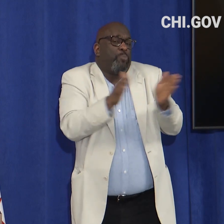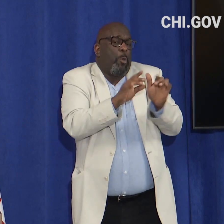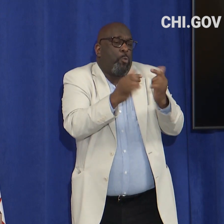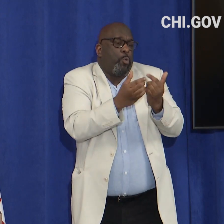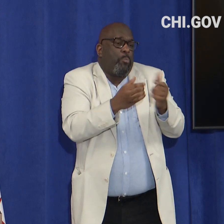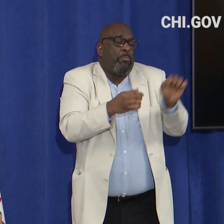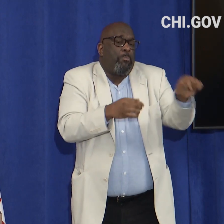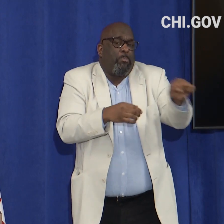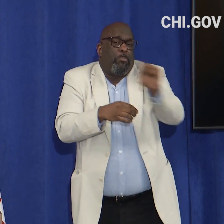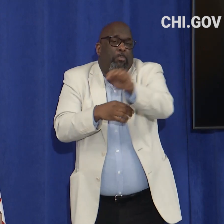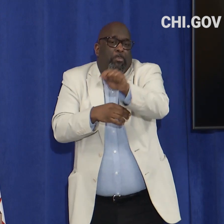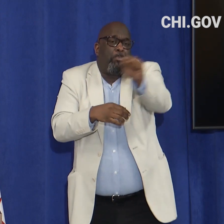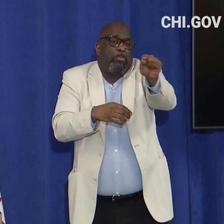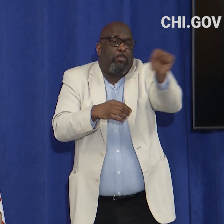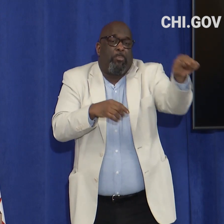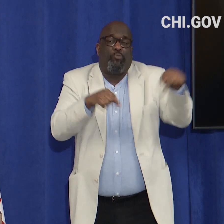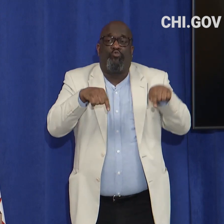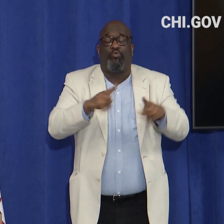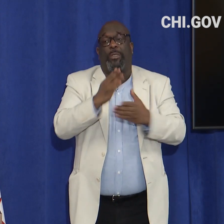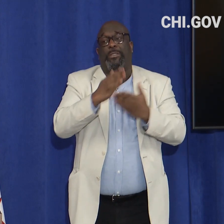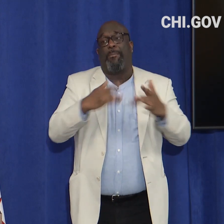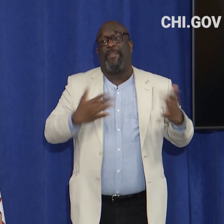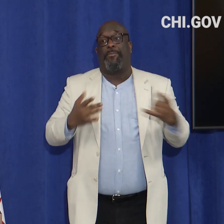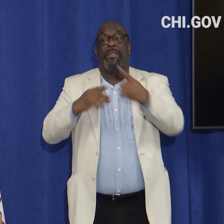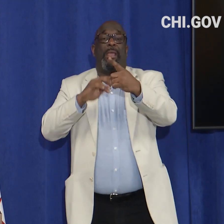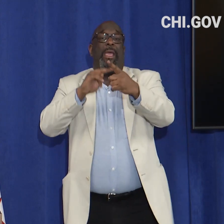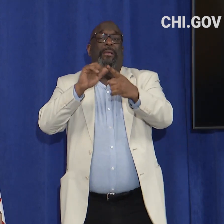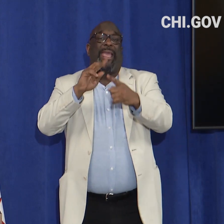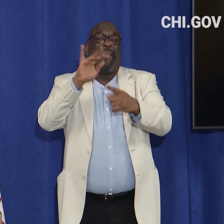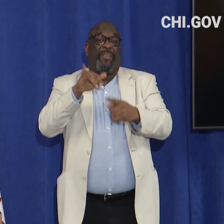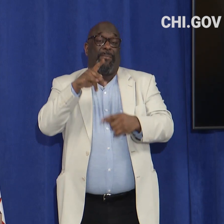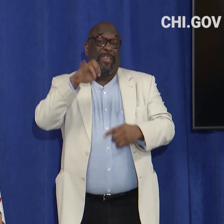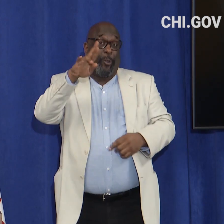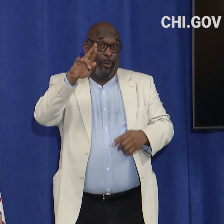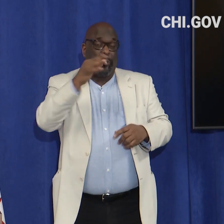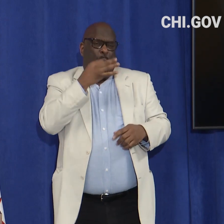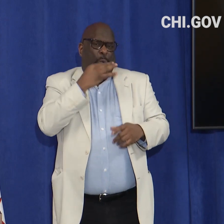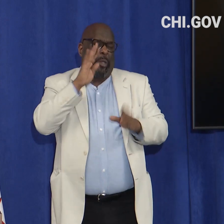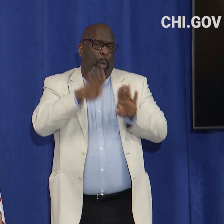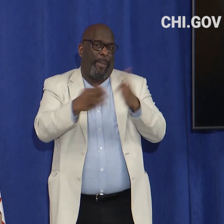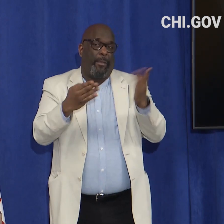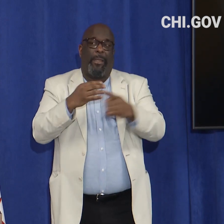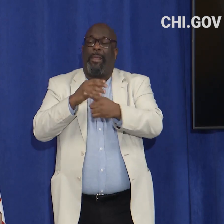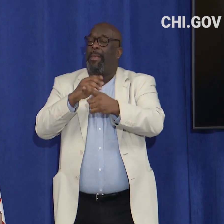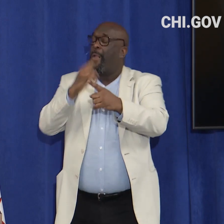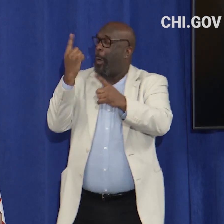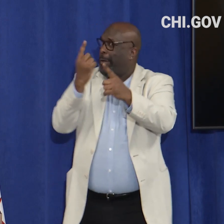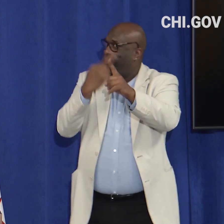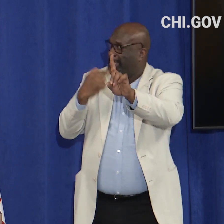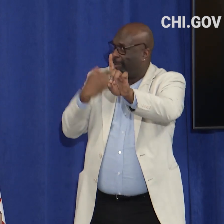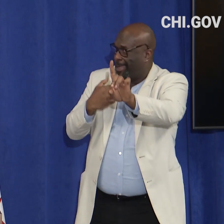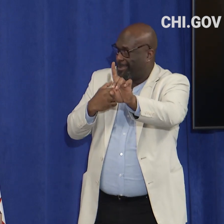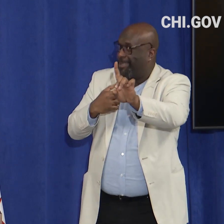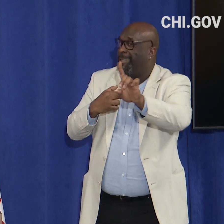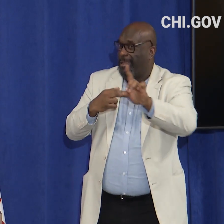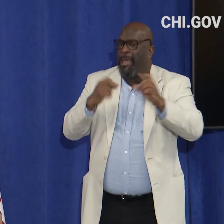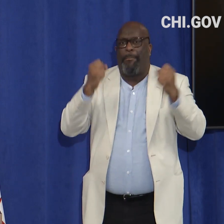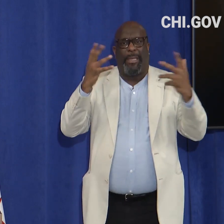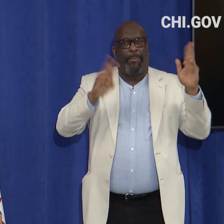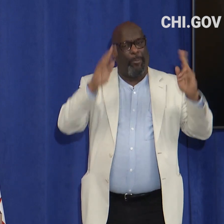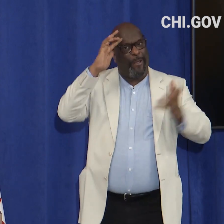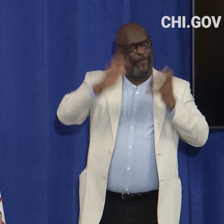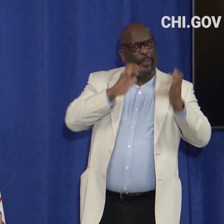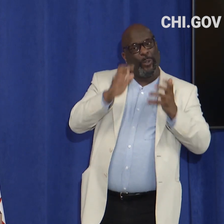to gather at some of these events. Navy Pier is about to open. Just the restaurants. There's been a lot of